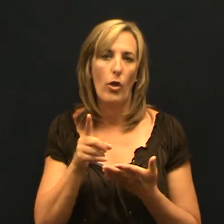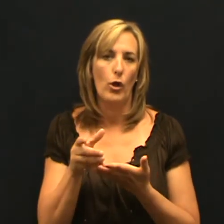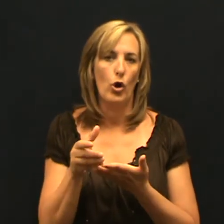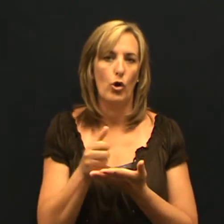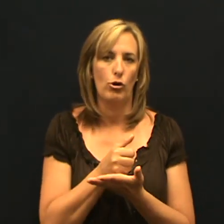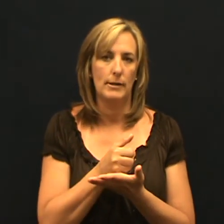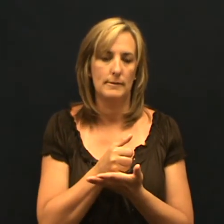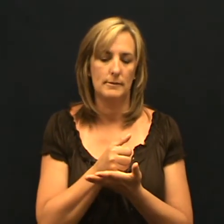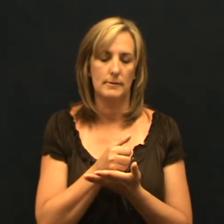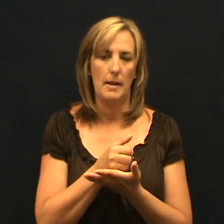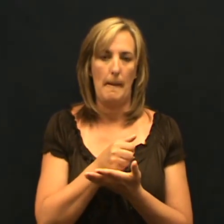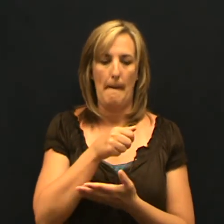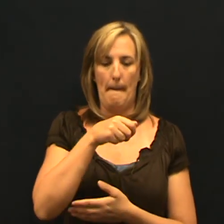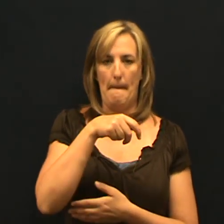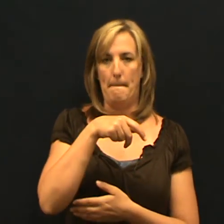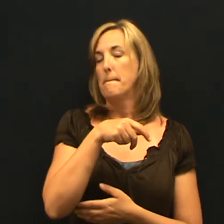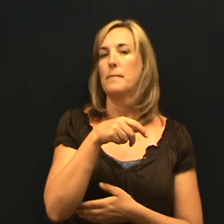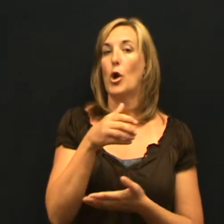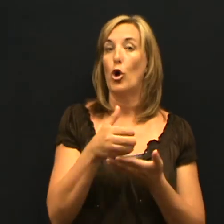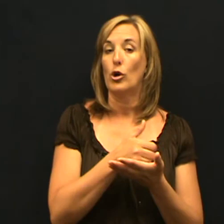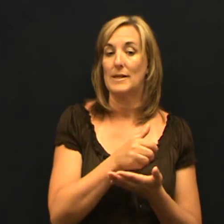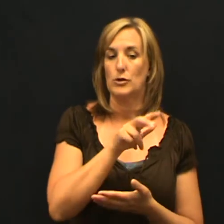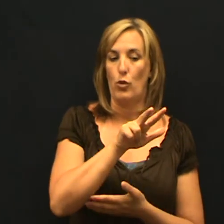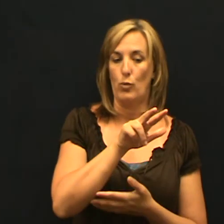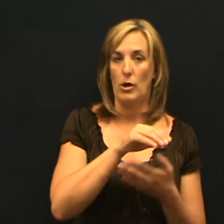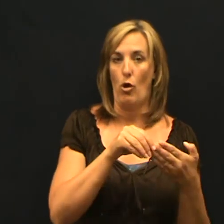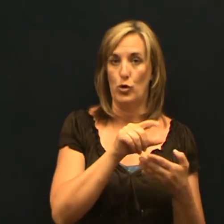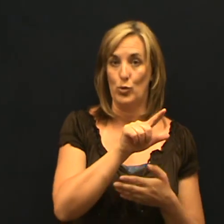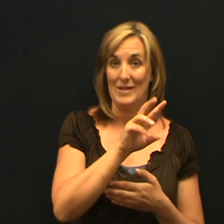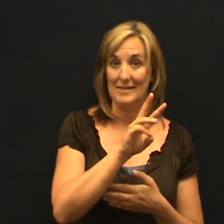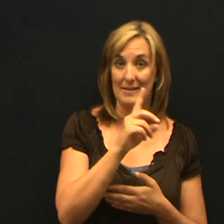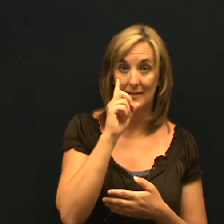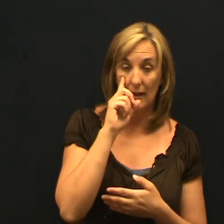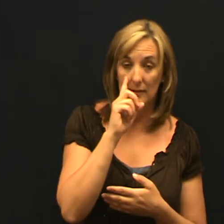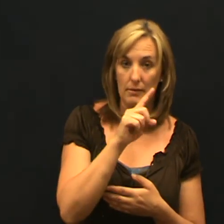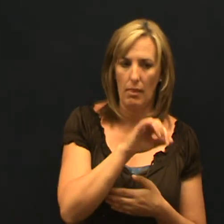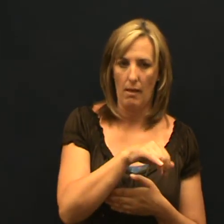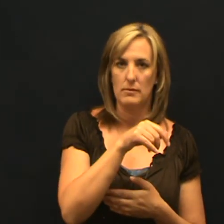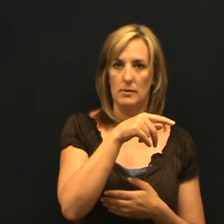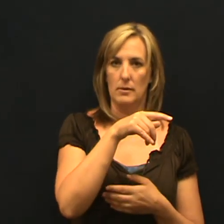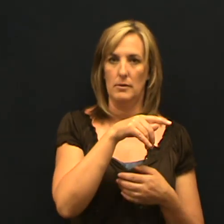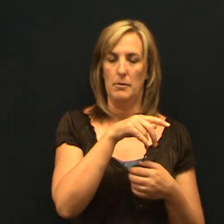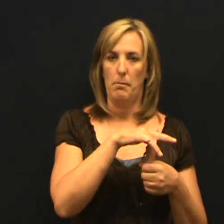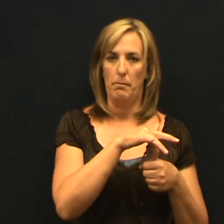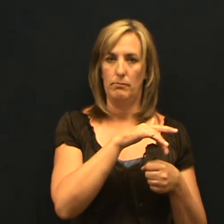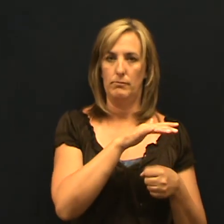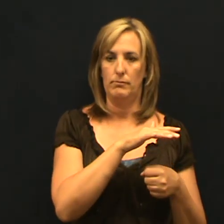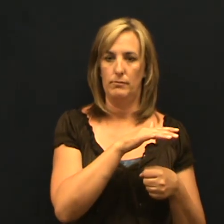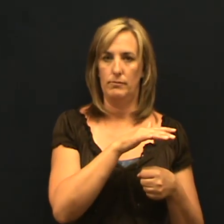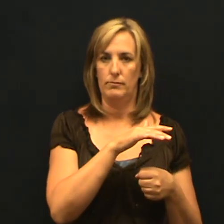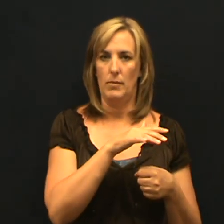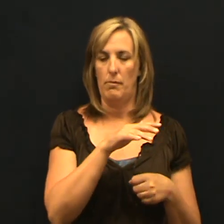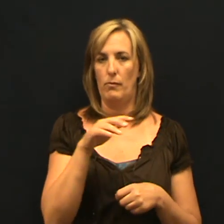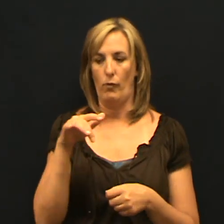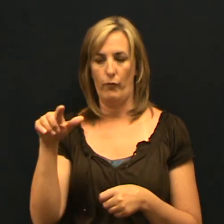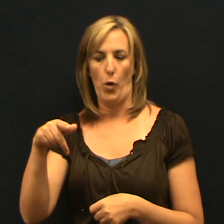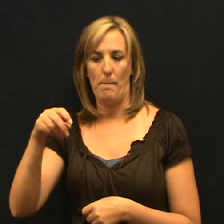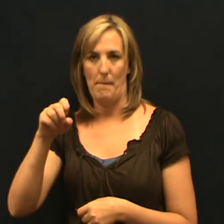was $3.26, whereas National Beverage was only 49 cents. So these